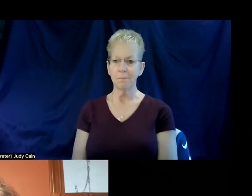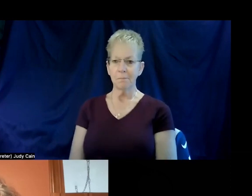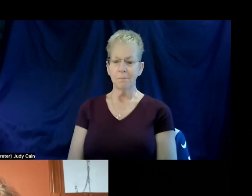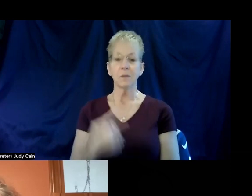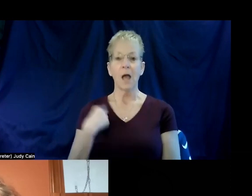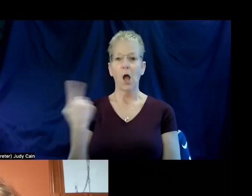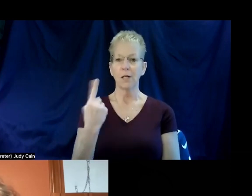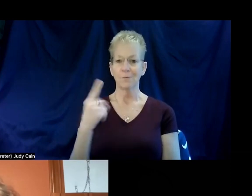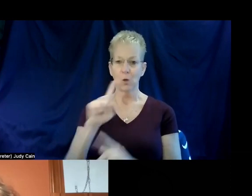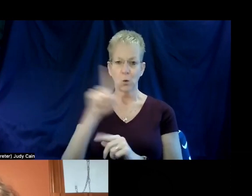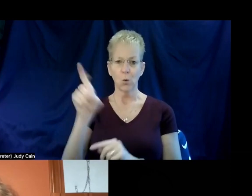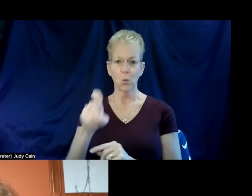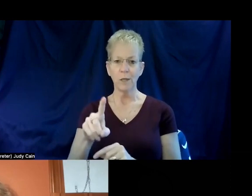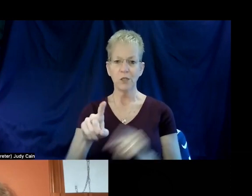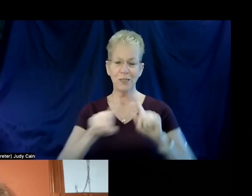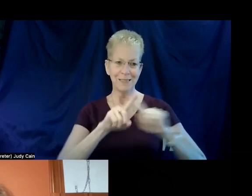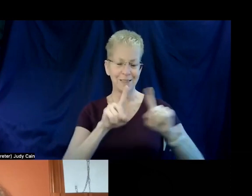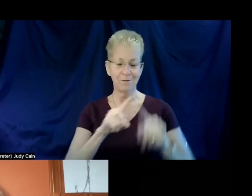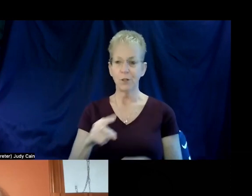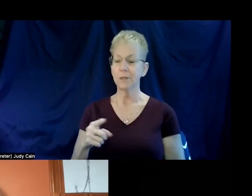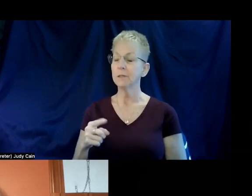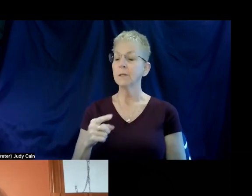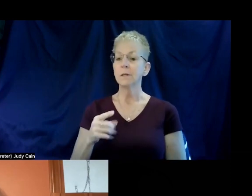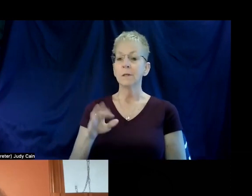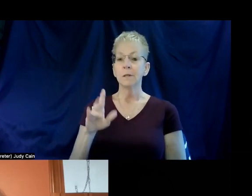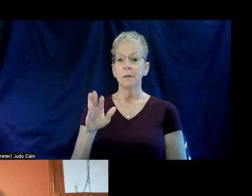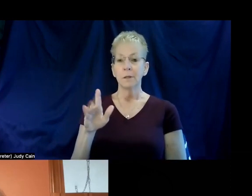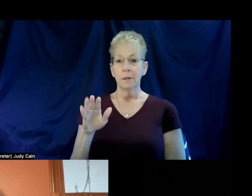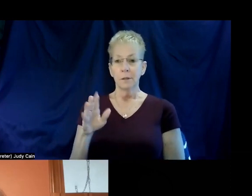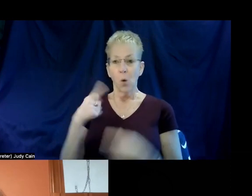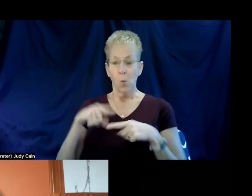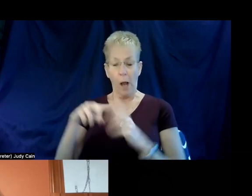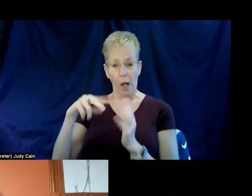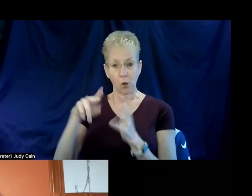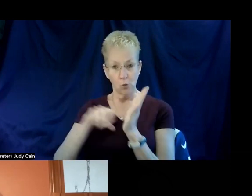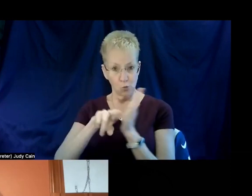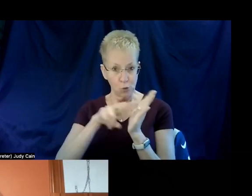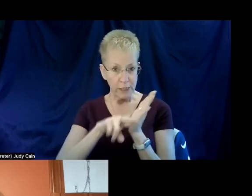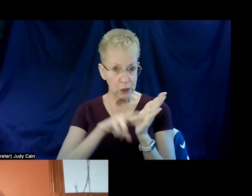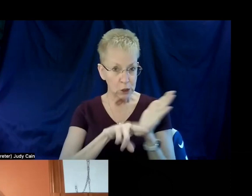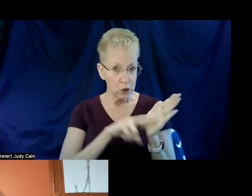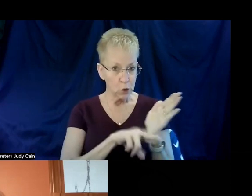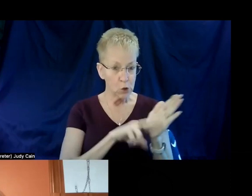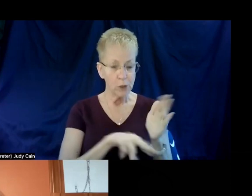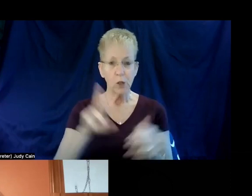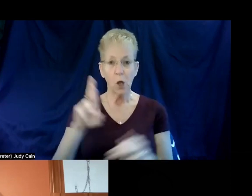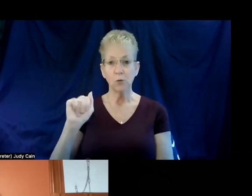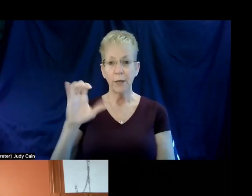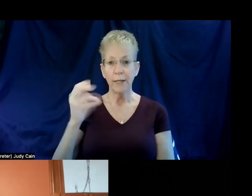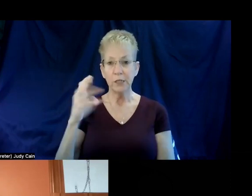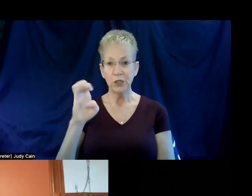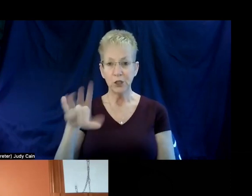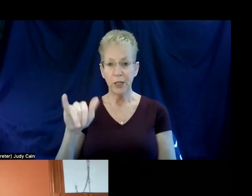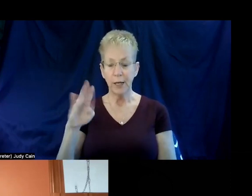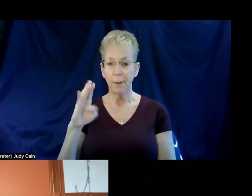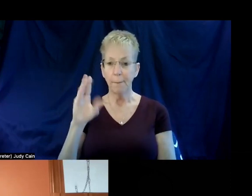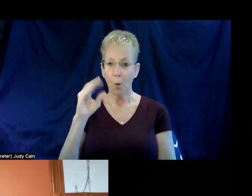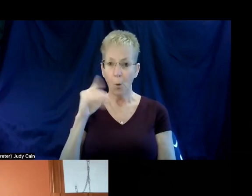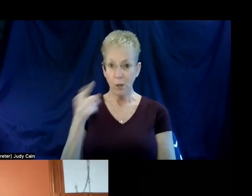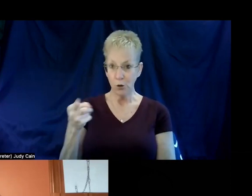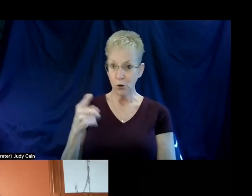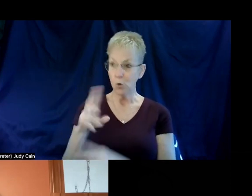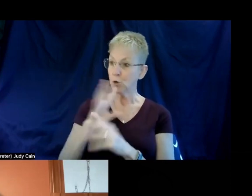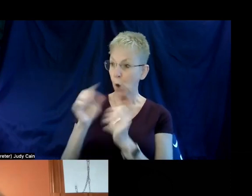question for you too on a different line. She wanted to know, while you were doing the research with the Ritchie boys, whether you got to talk to them.